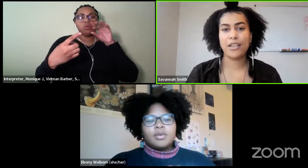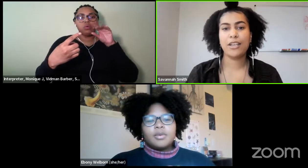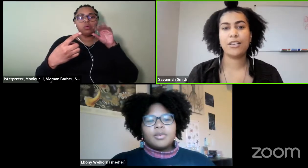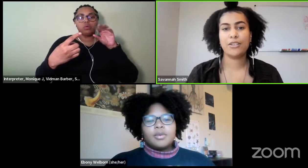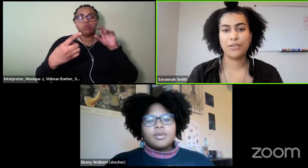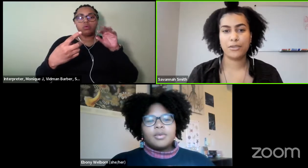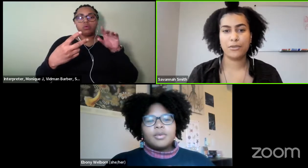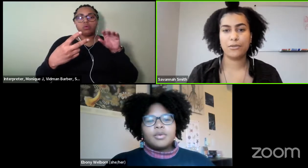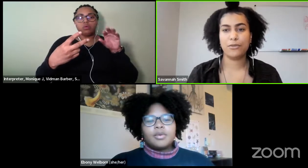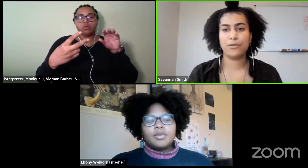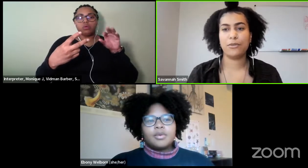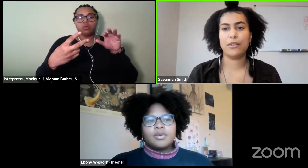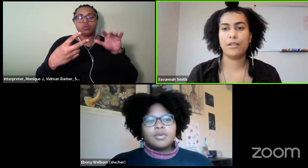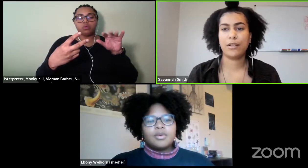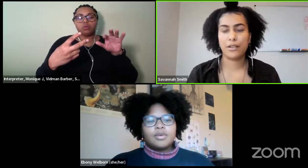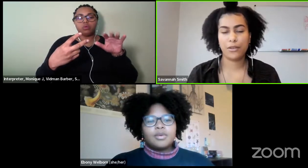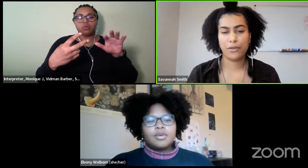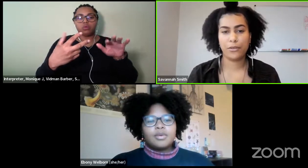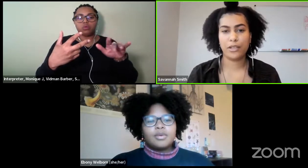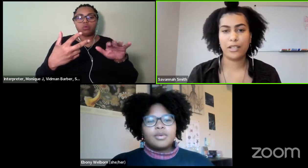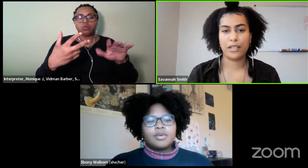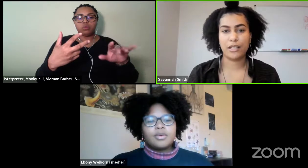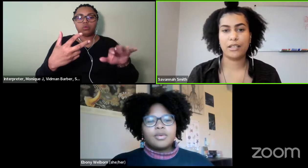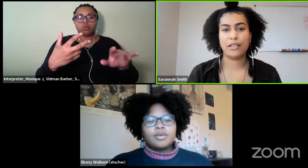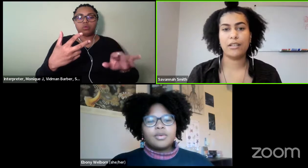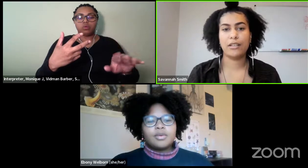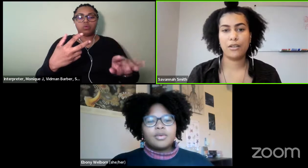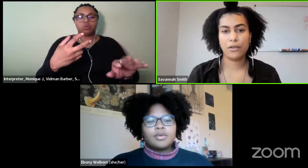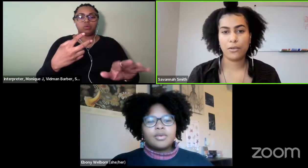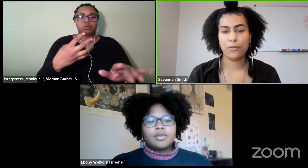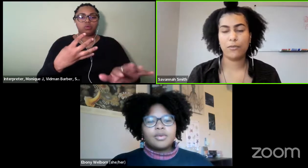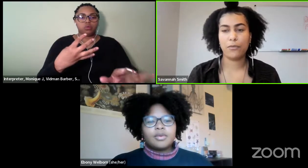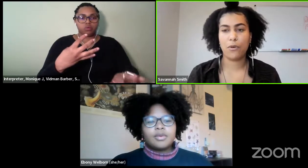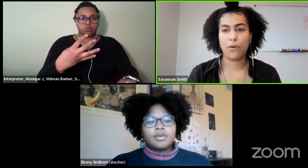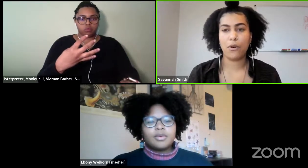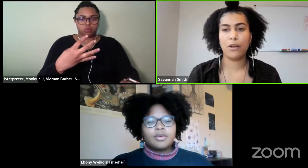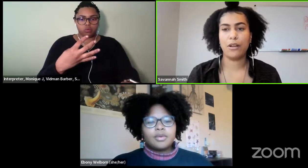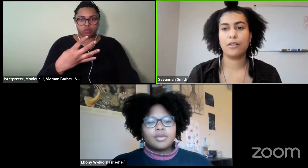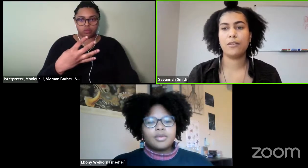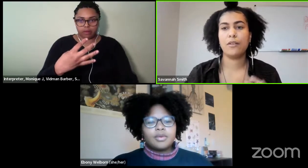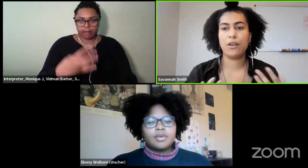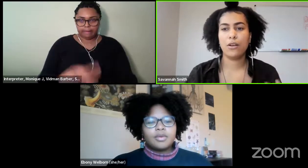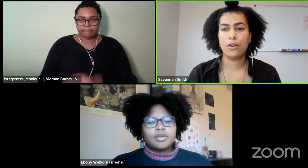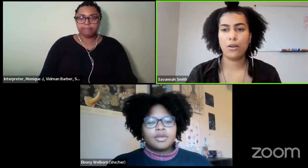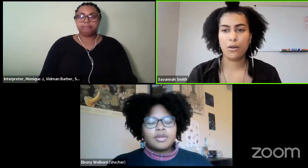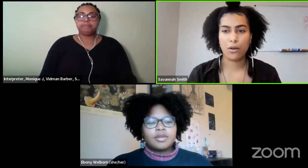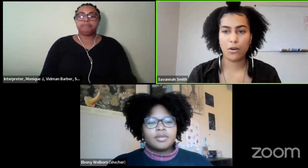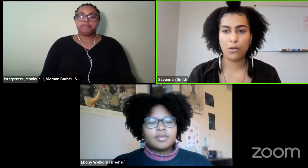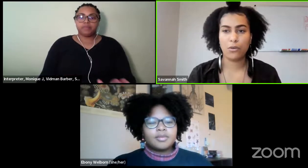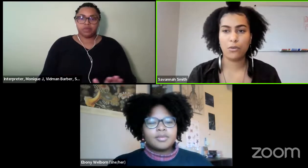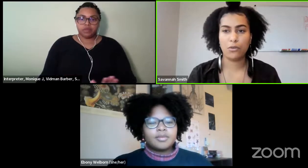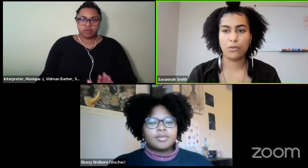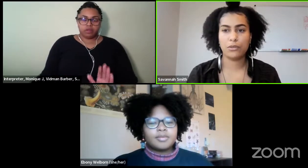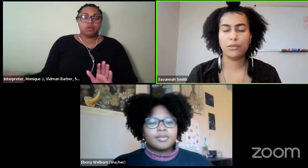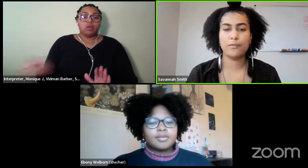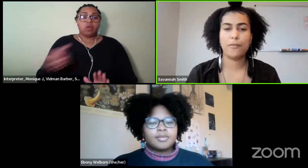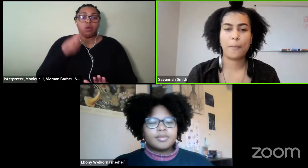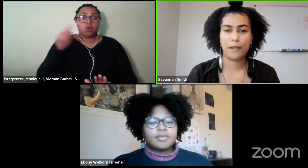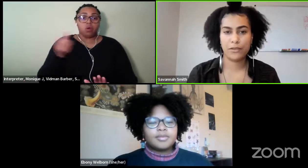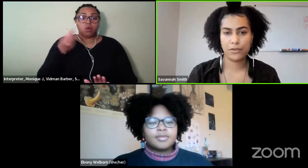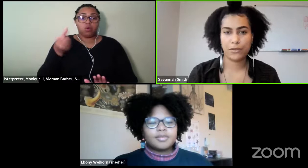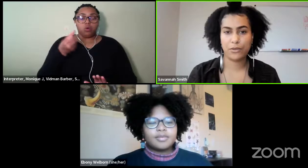exhale, 2, 3, 4, hold,